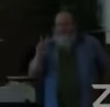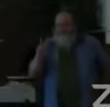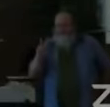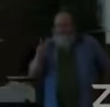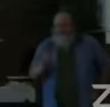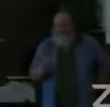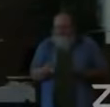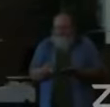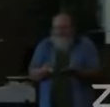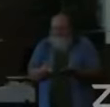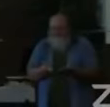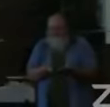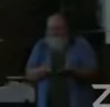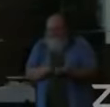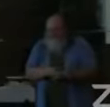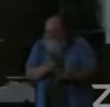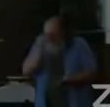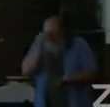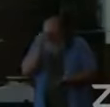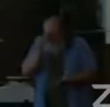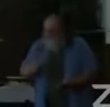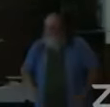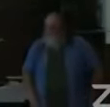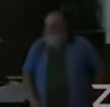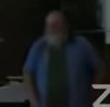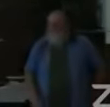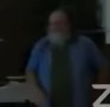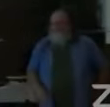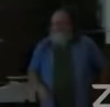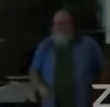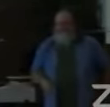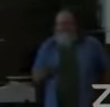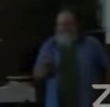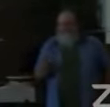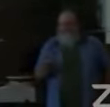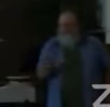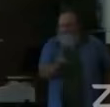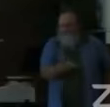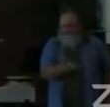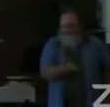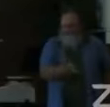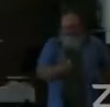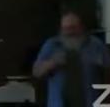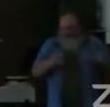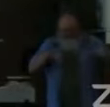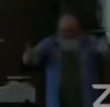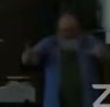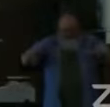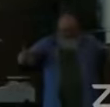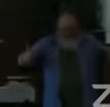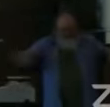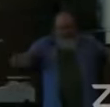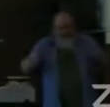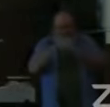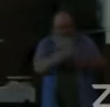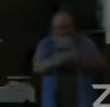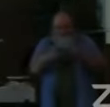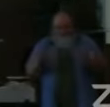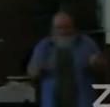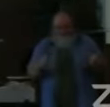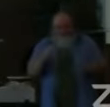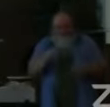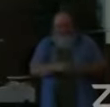looked at heaven at the end of the book of Revelation and the dimensions, there's enough room in heaven for every person who has ever